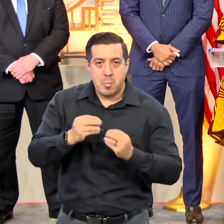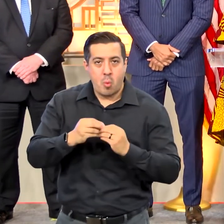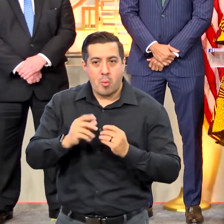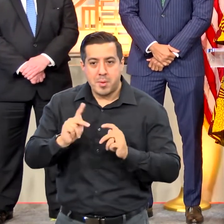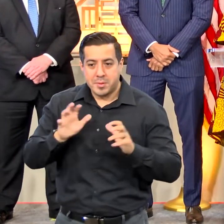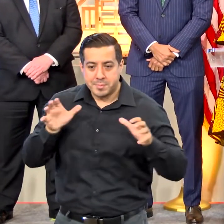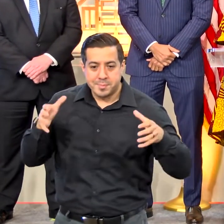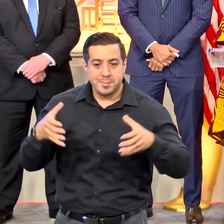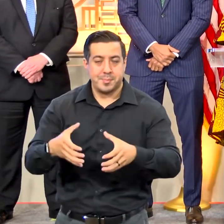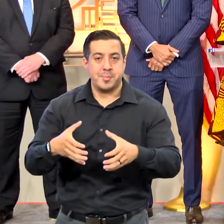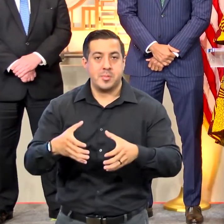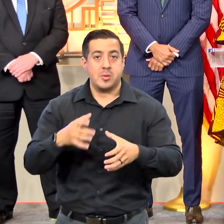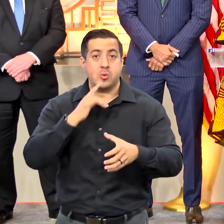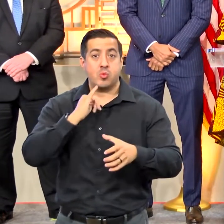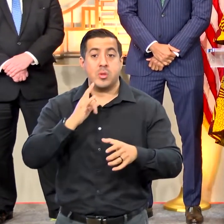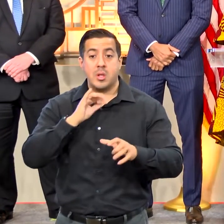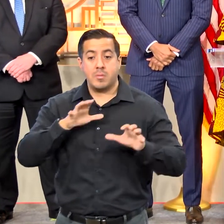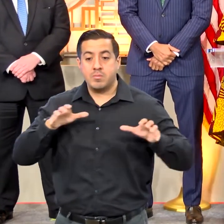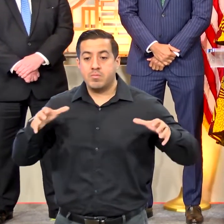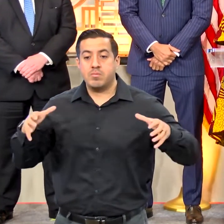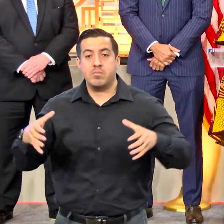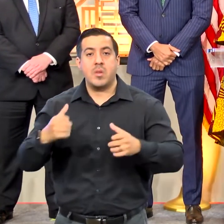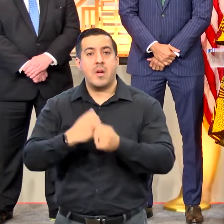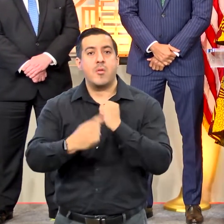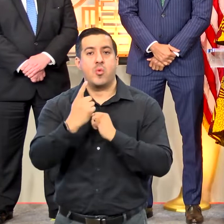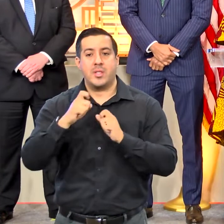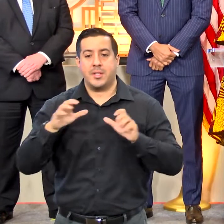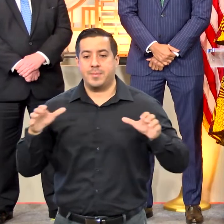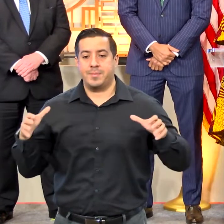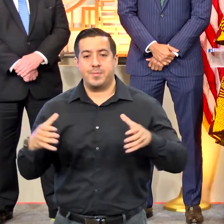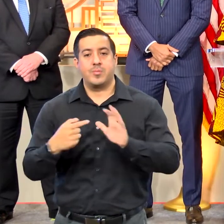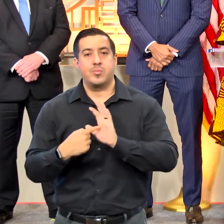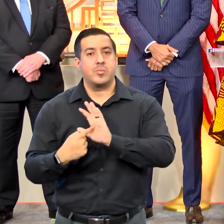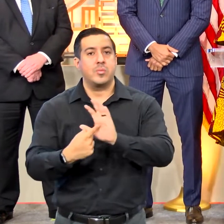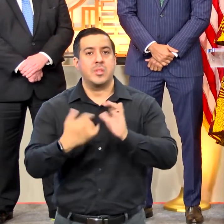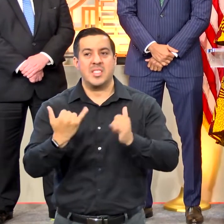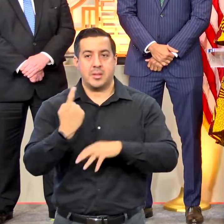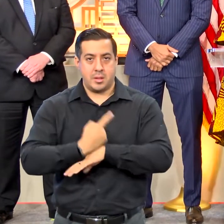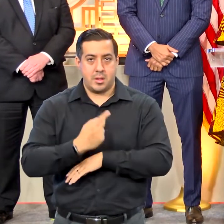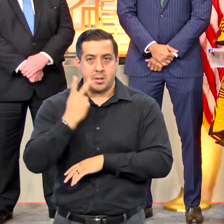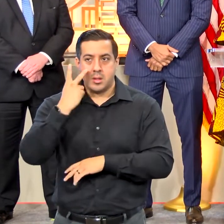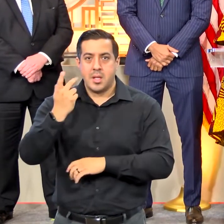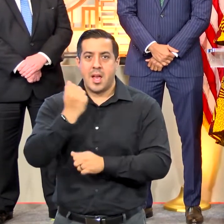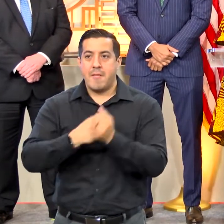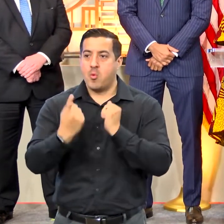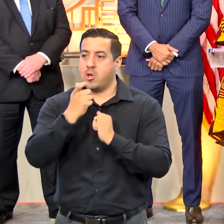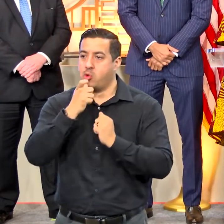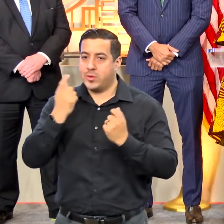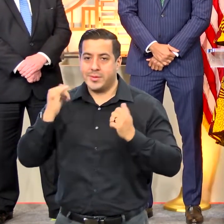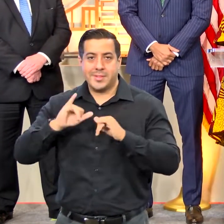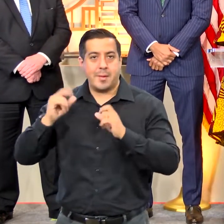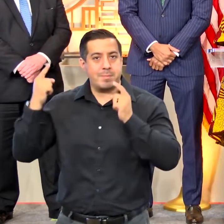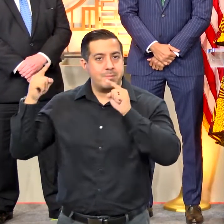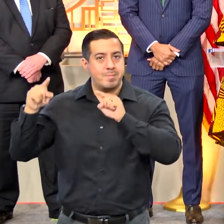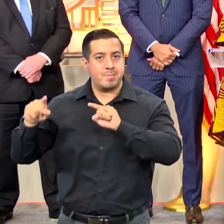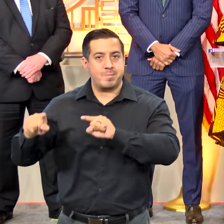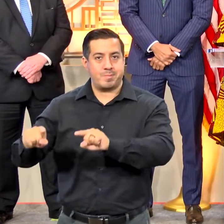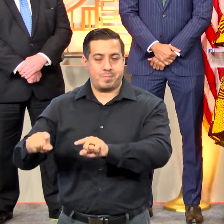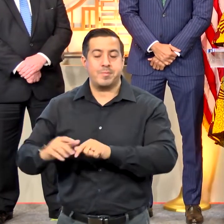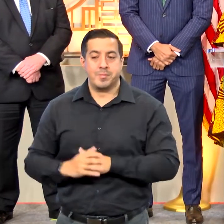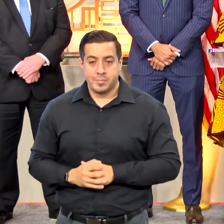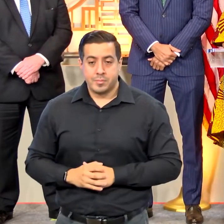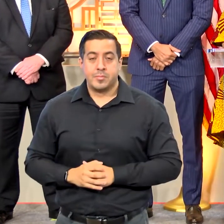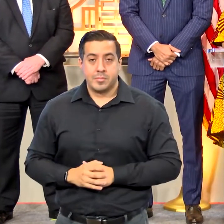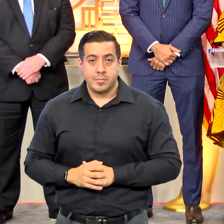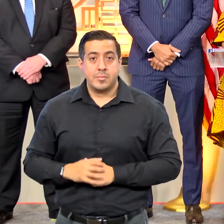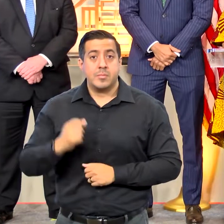most importantly, a united front, and it's what we're proud to show today, all of us rowing in the same direction. Today we're